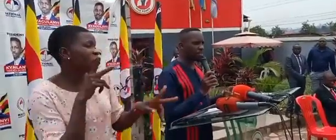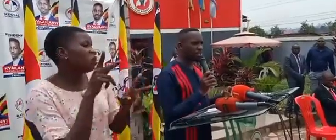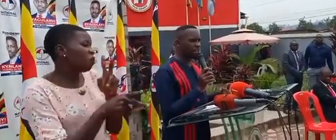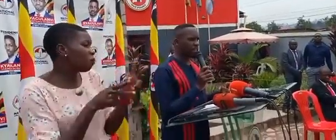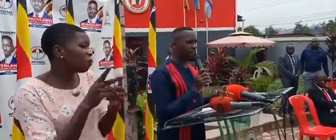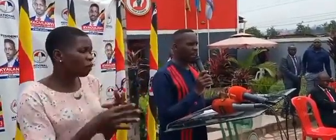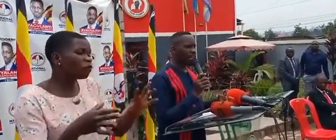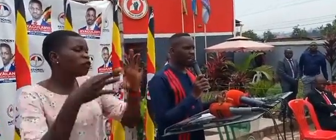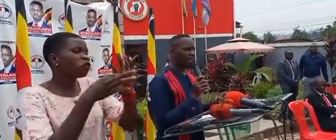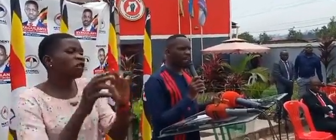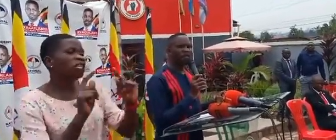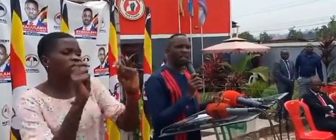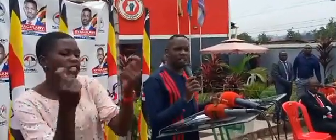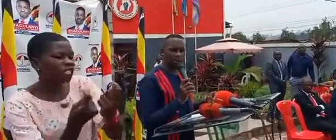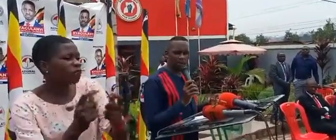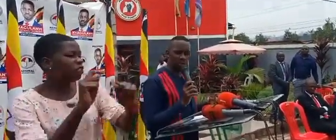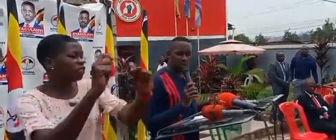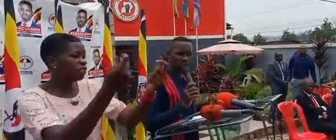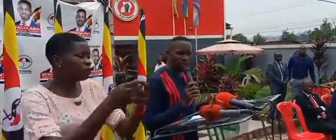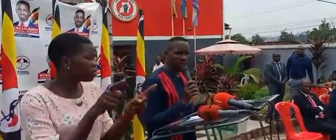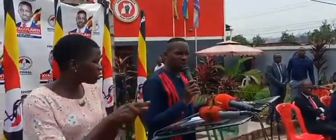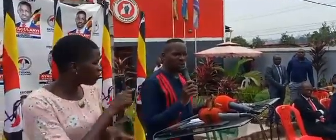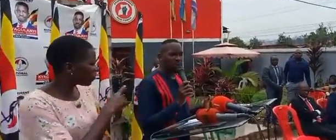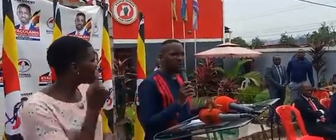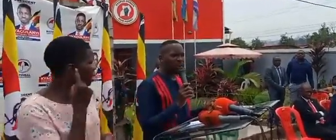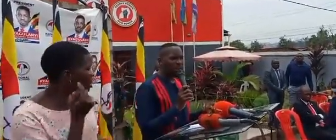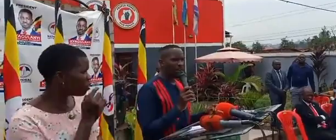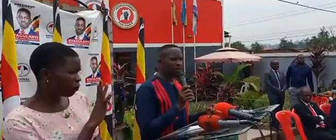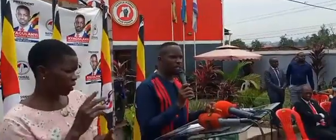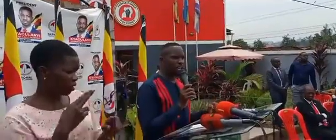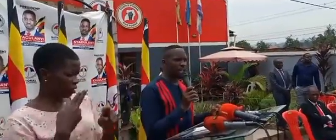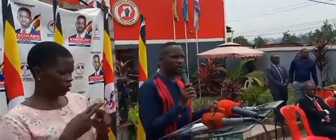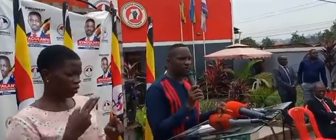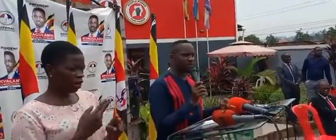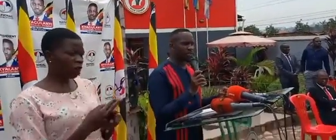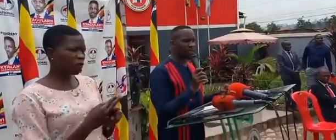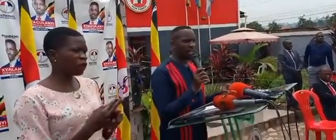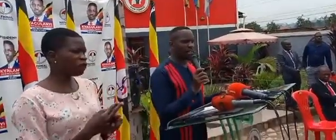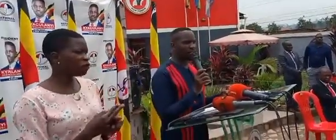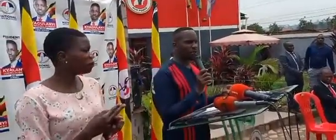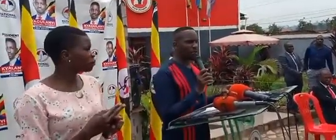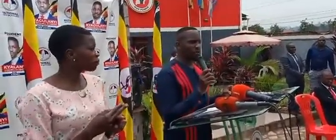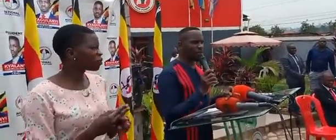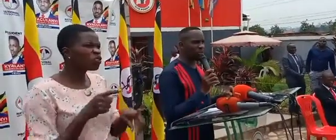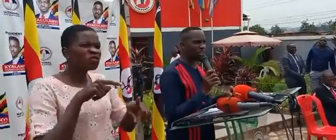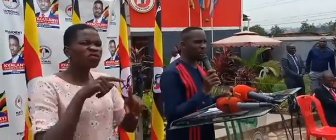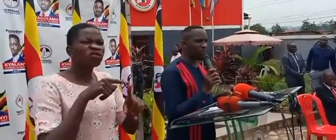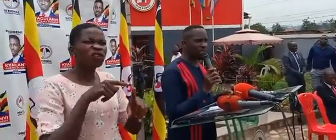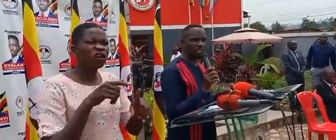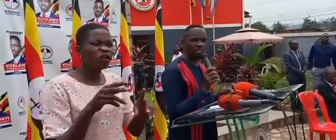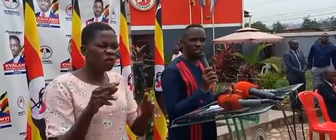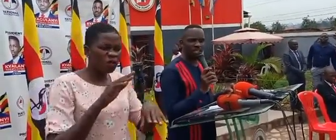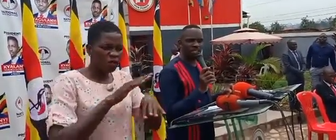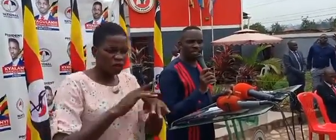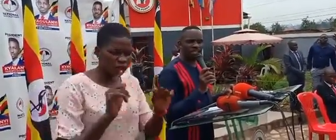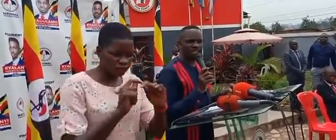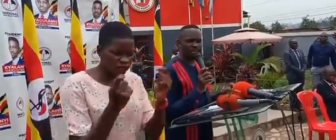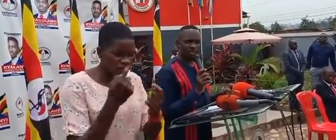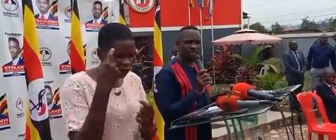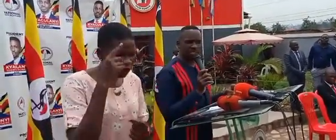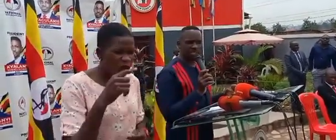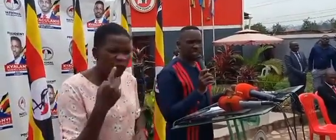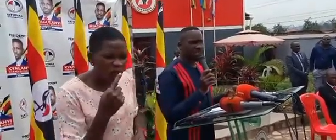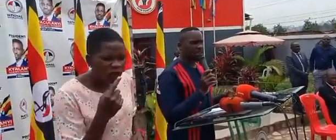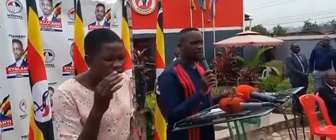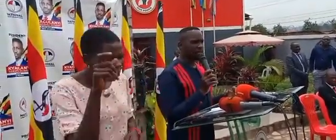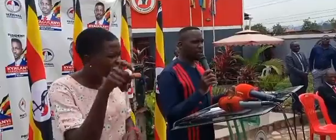campaign teams. I had my name also as being announced to be on one of the campaign